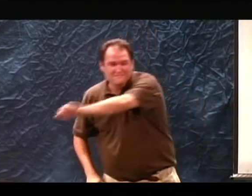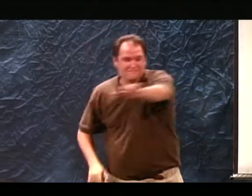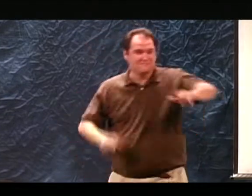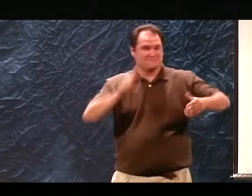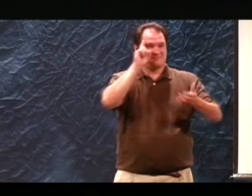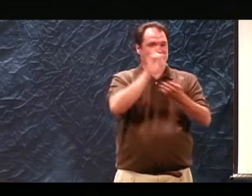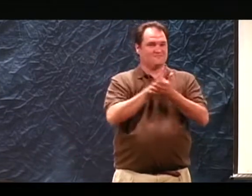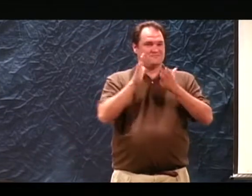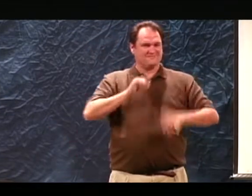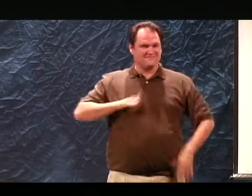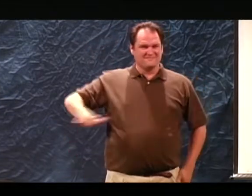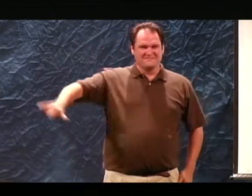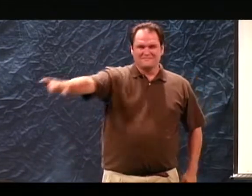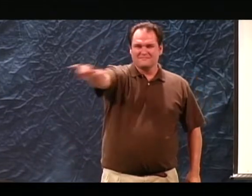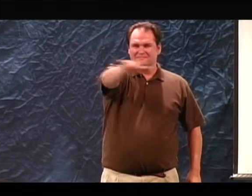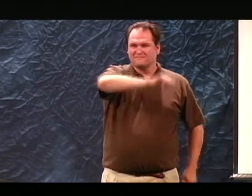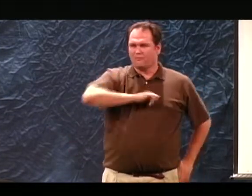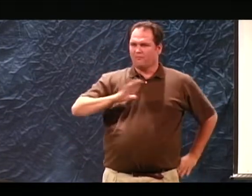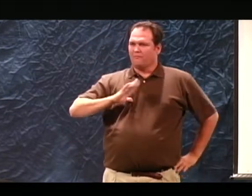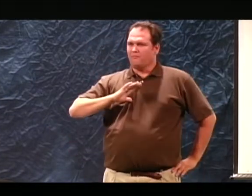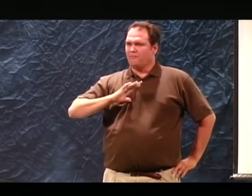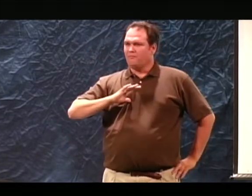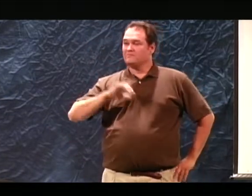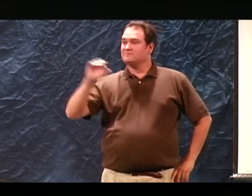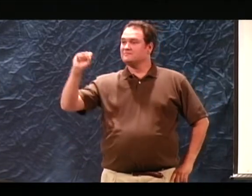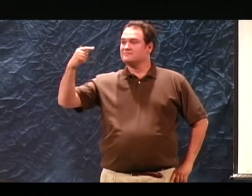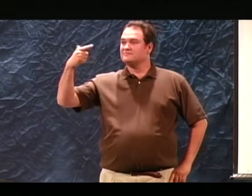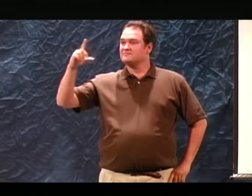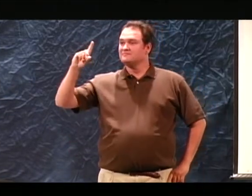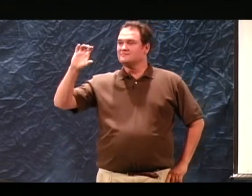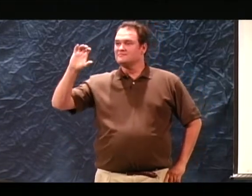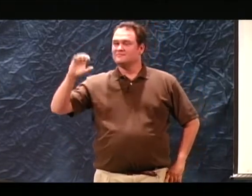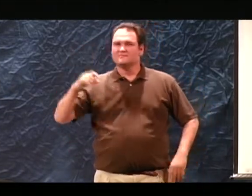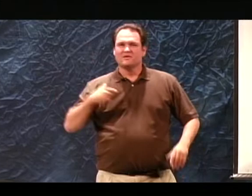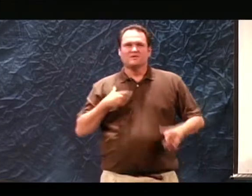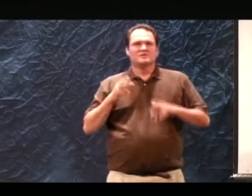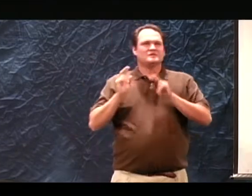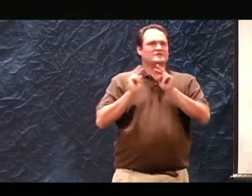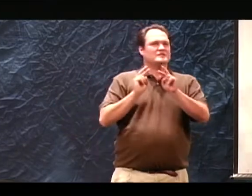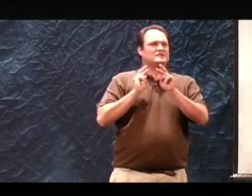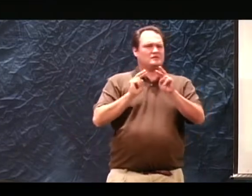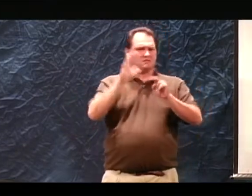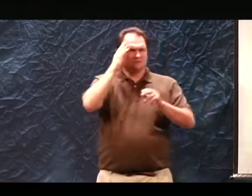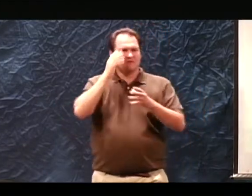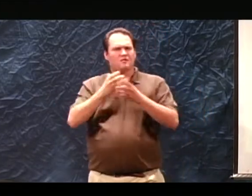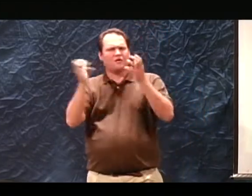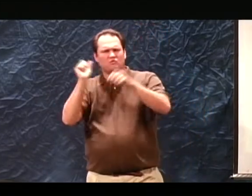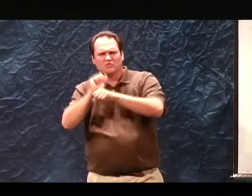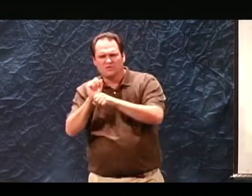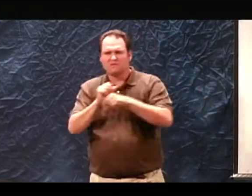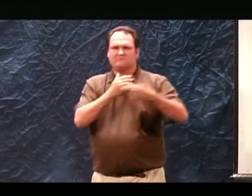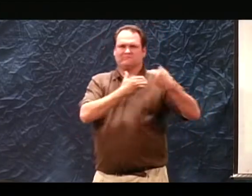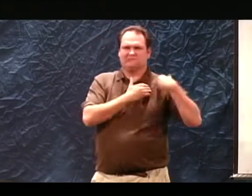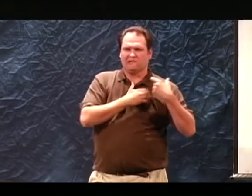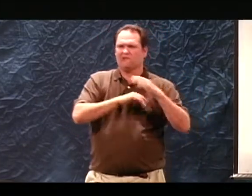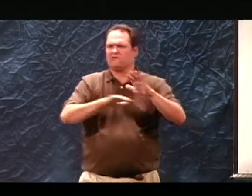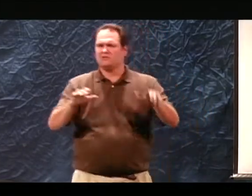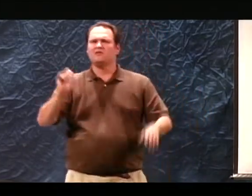i'm excited because i get to be together with brothers and sisters in christ other parts of the body i